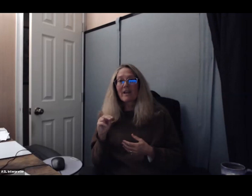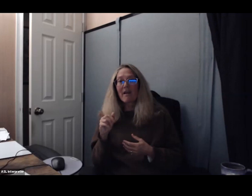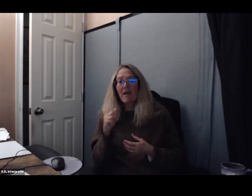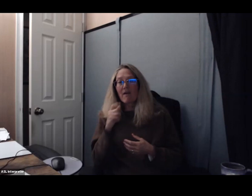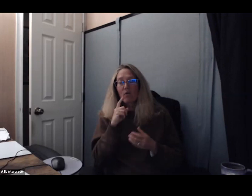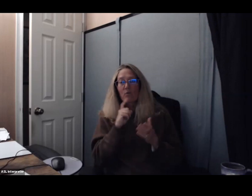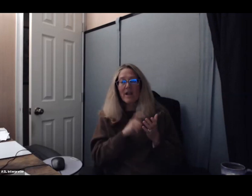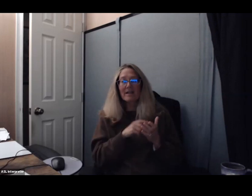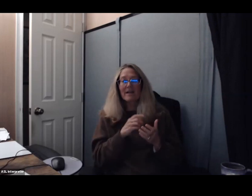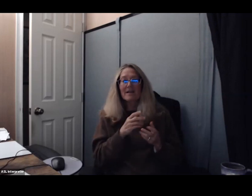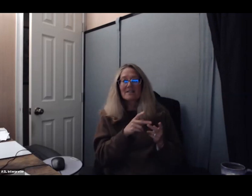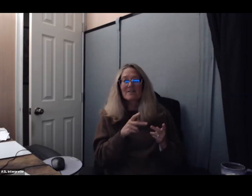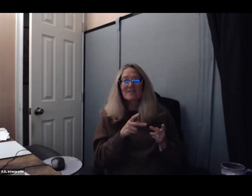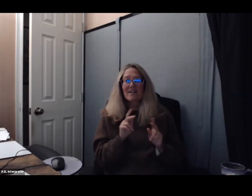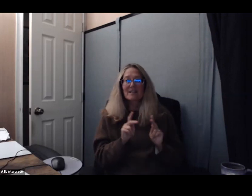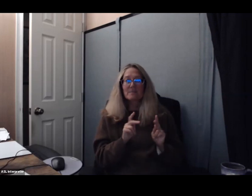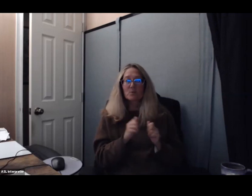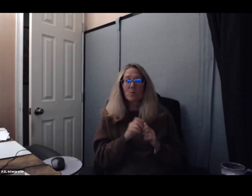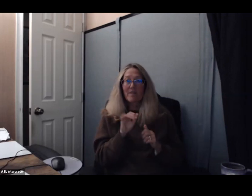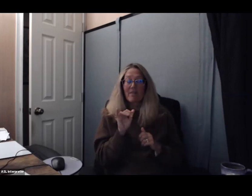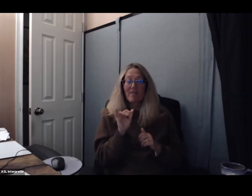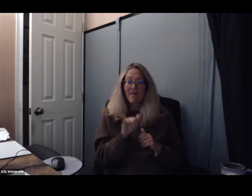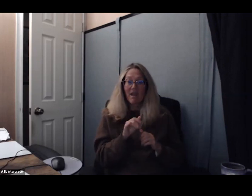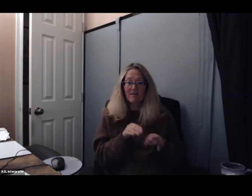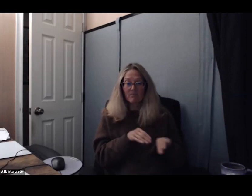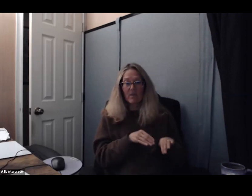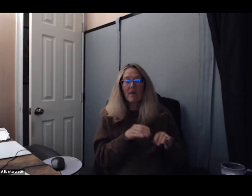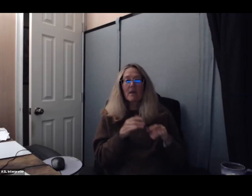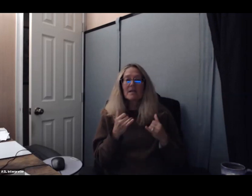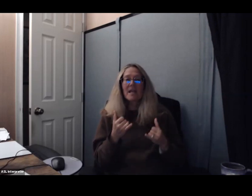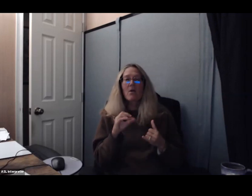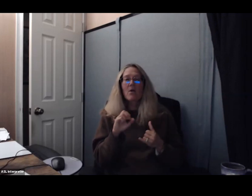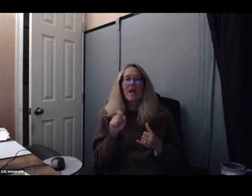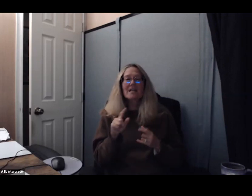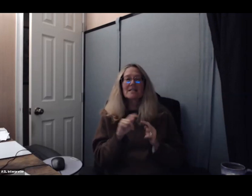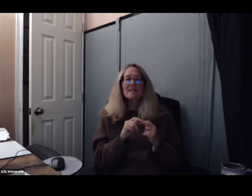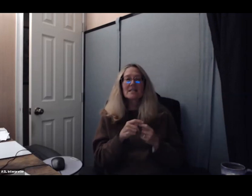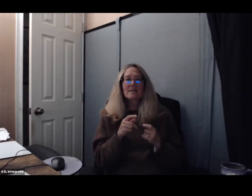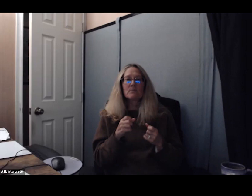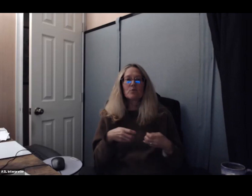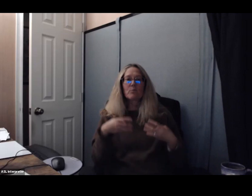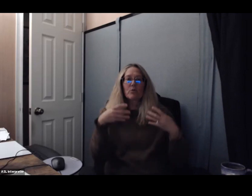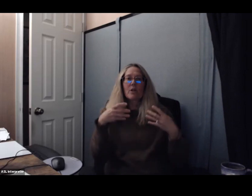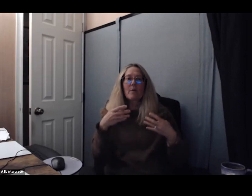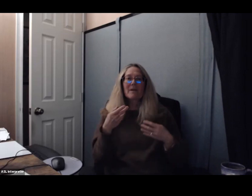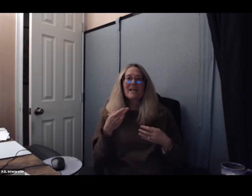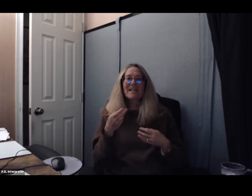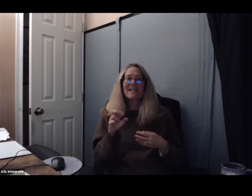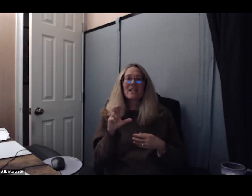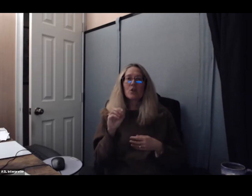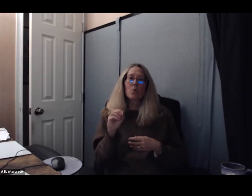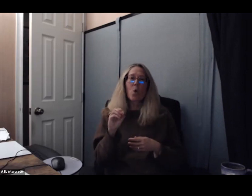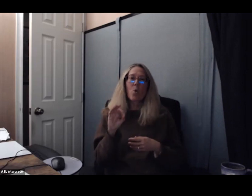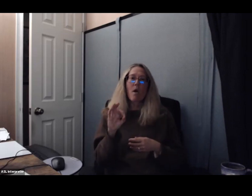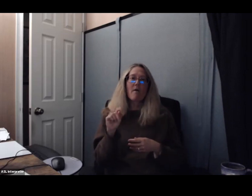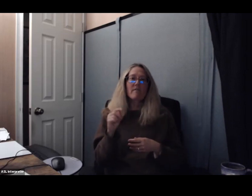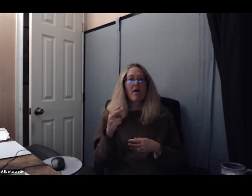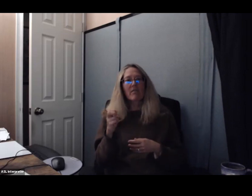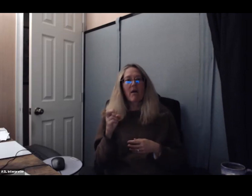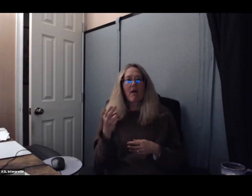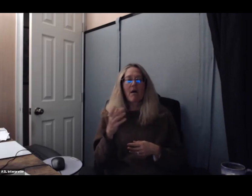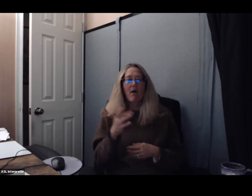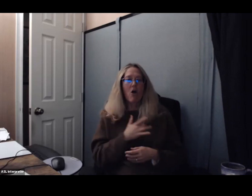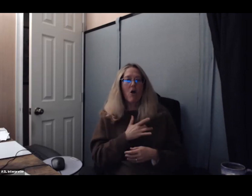our facilities folks. With that, I'm going to ask the team to please pull up our Heroes of the Heart, which is another way that we recognize